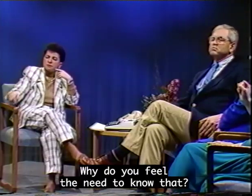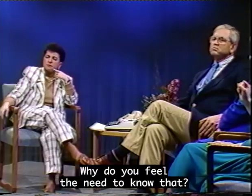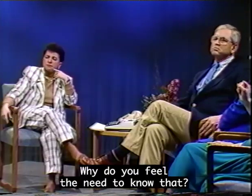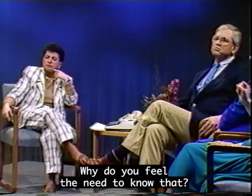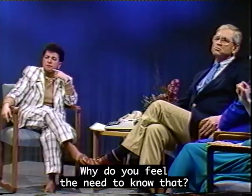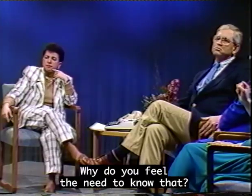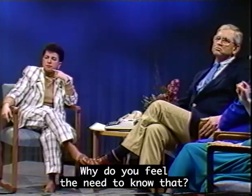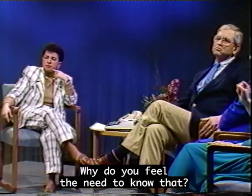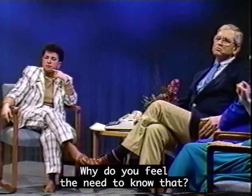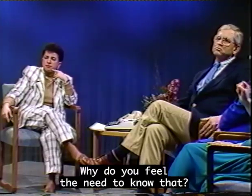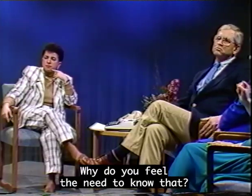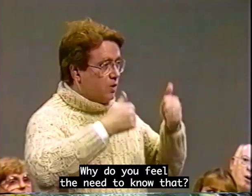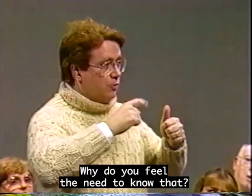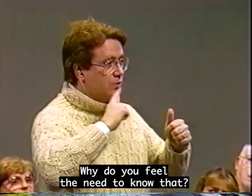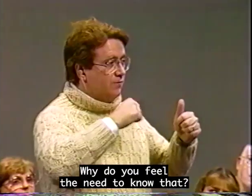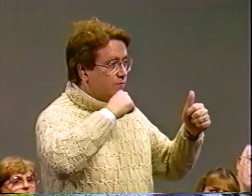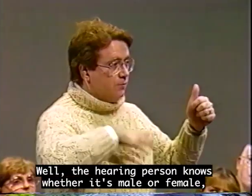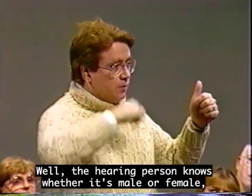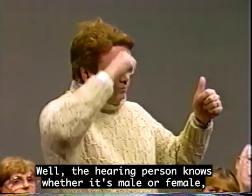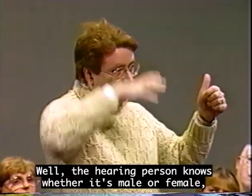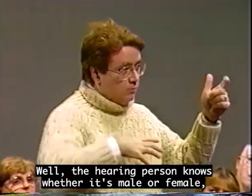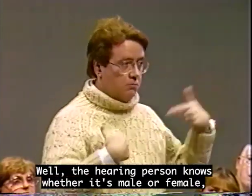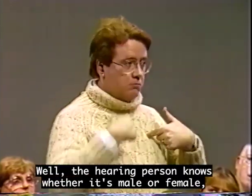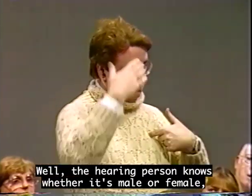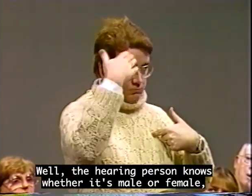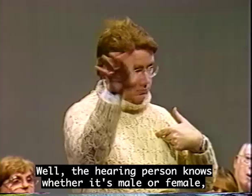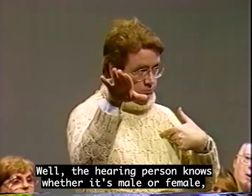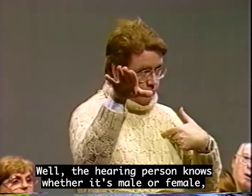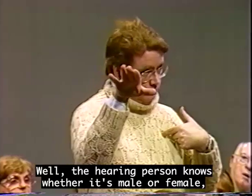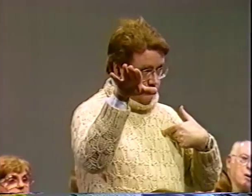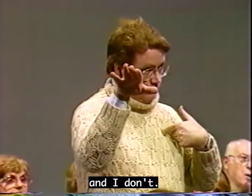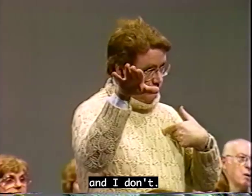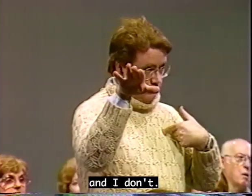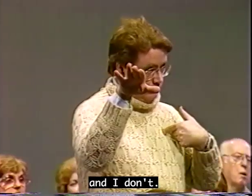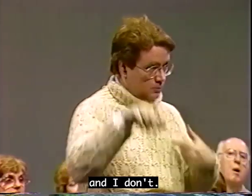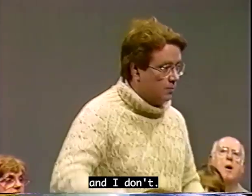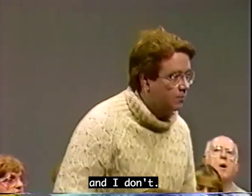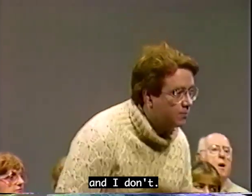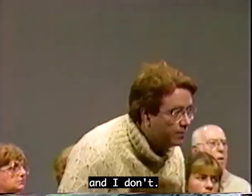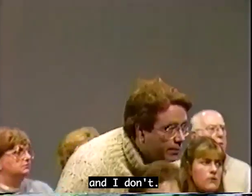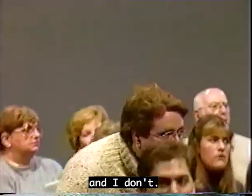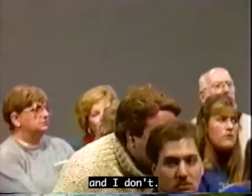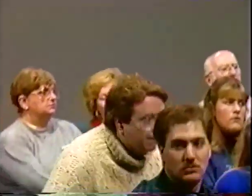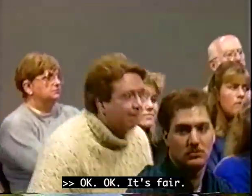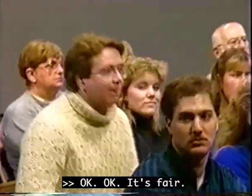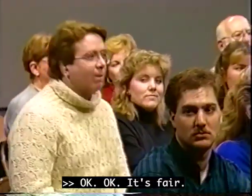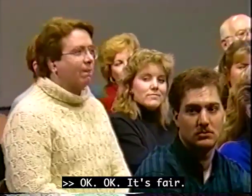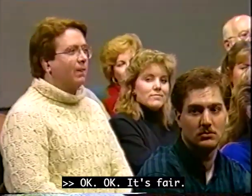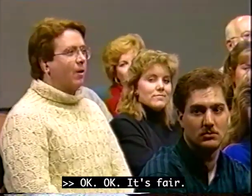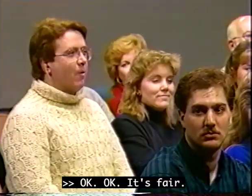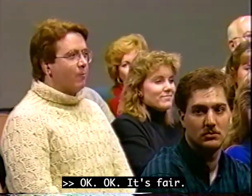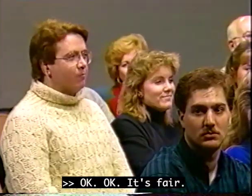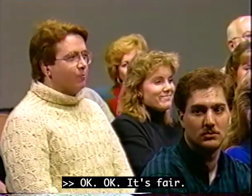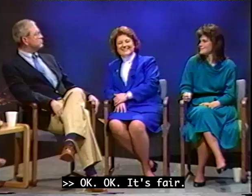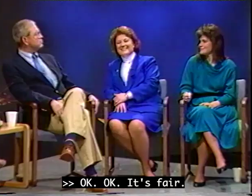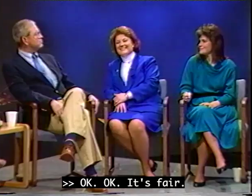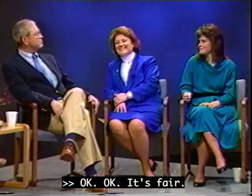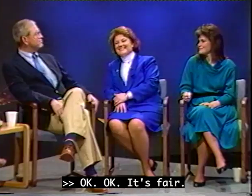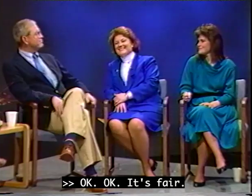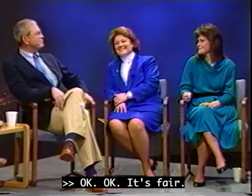why do you feel the need to know that? Well, the hearing person knows whether it's male or female, and I don't. Okay. Okay, it's fair.